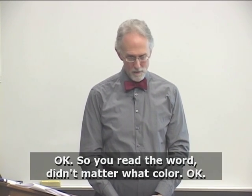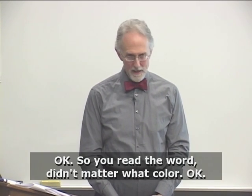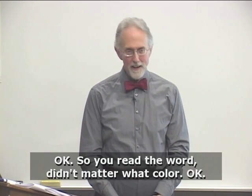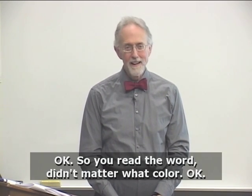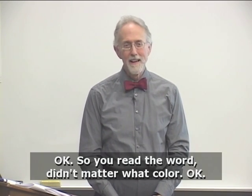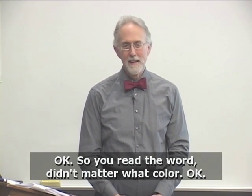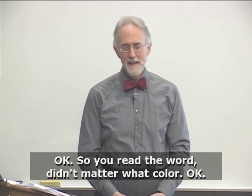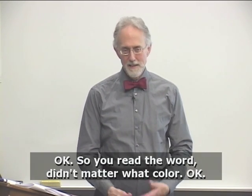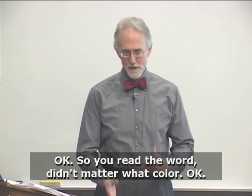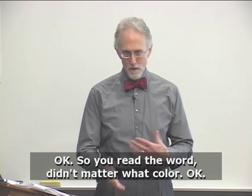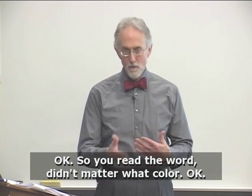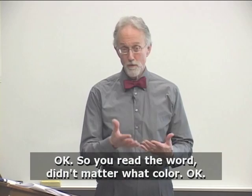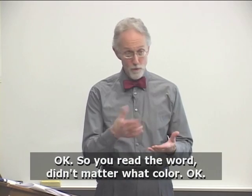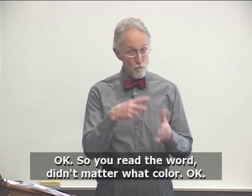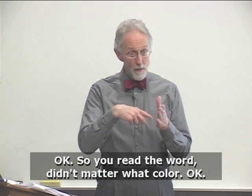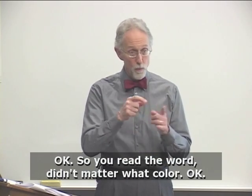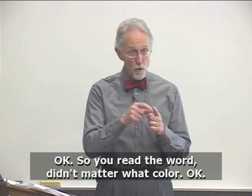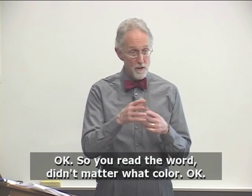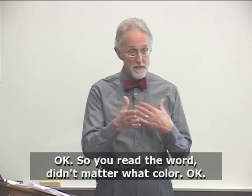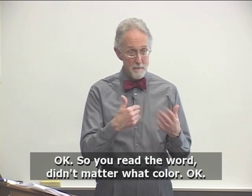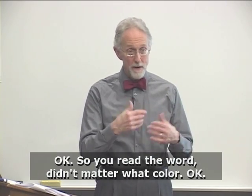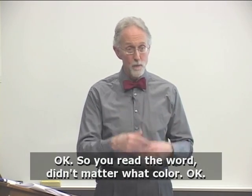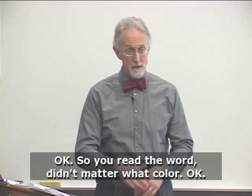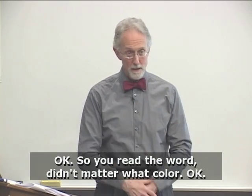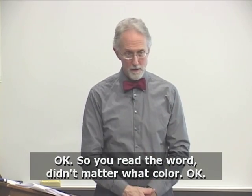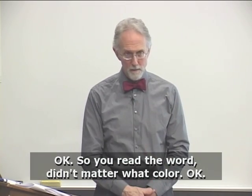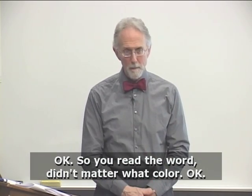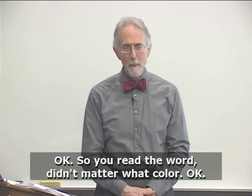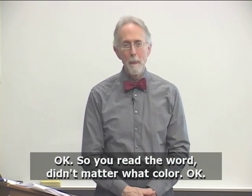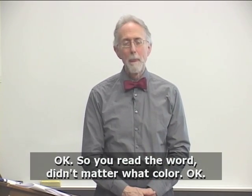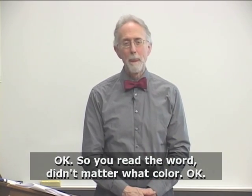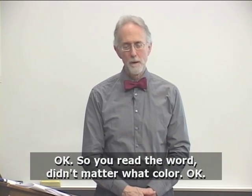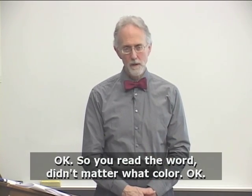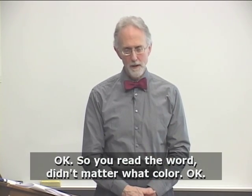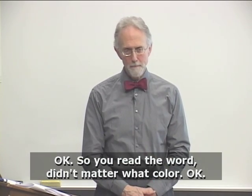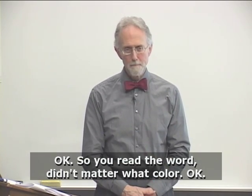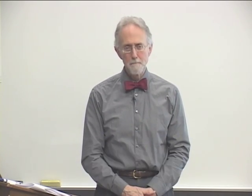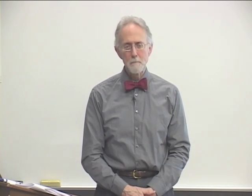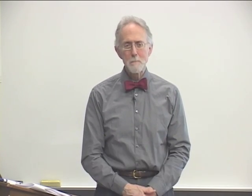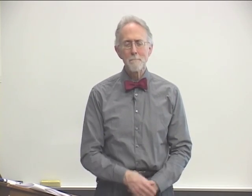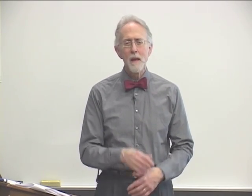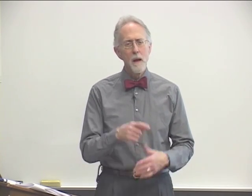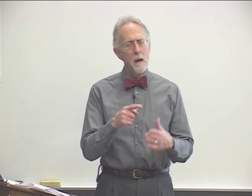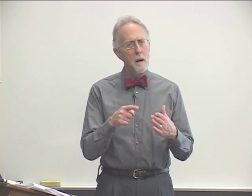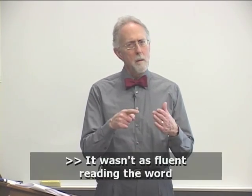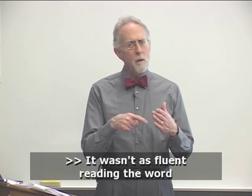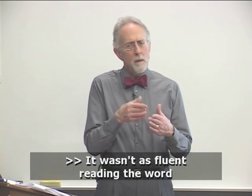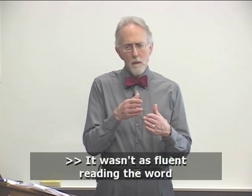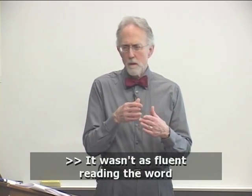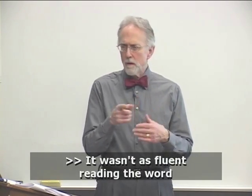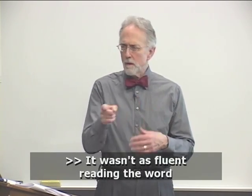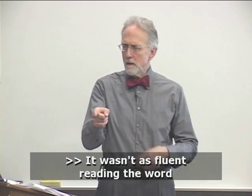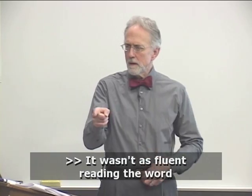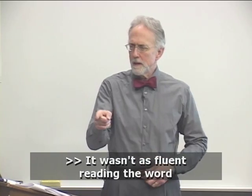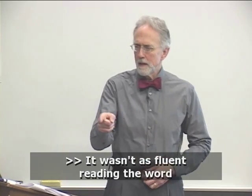Okay. So you read the word, didn't matter what color. Okay. It What- wasn't as